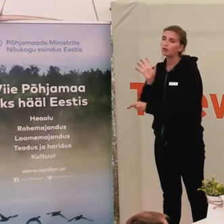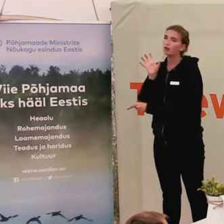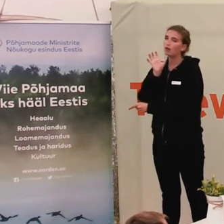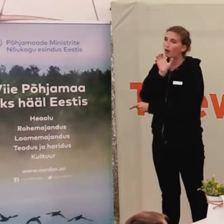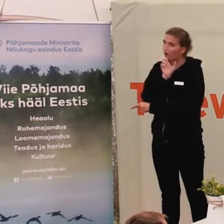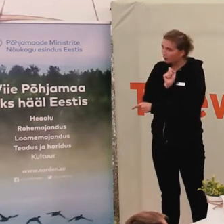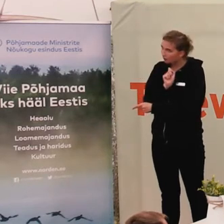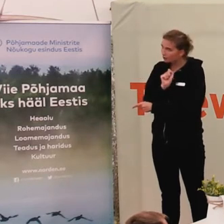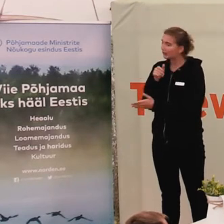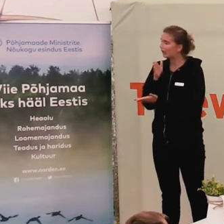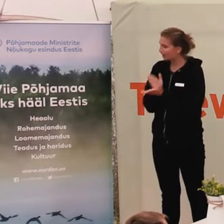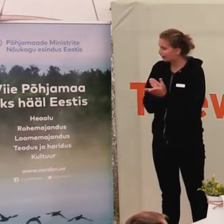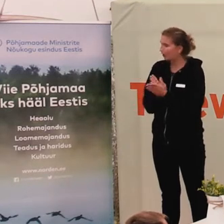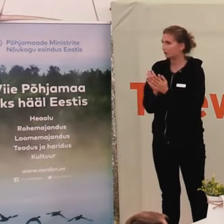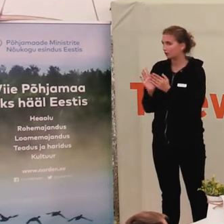and surely, it will.